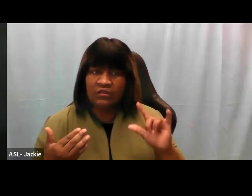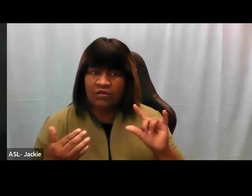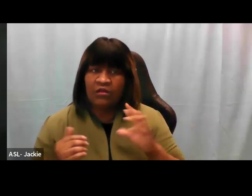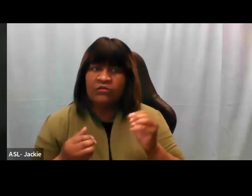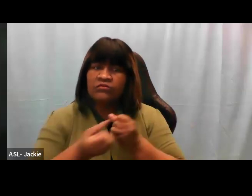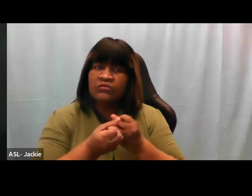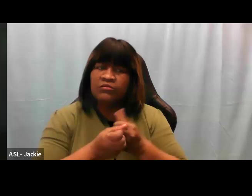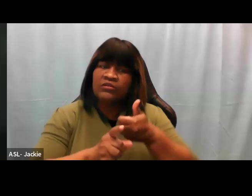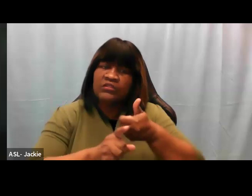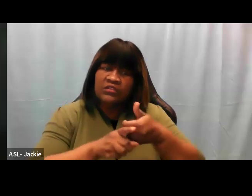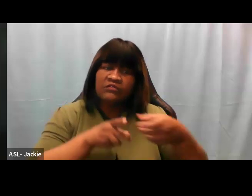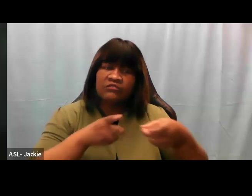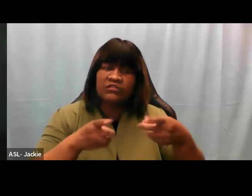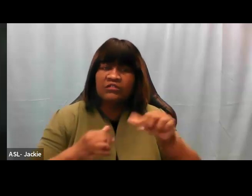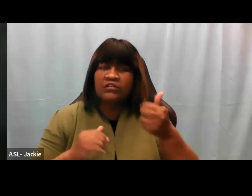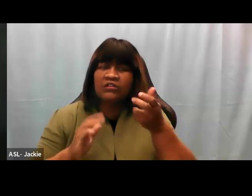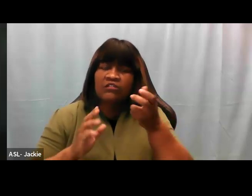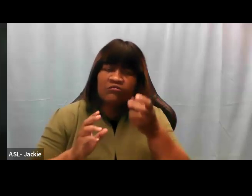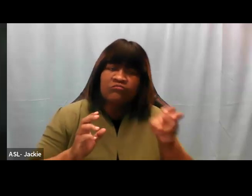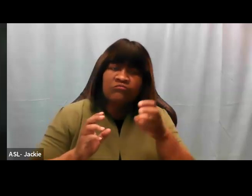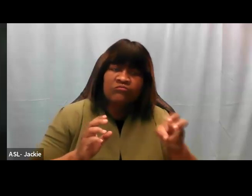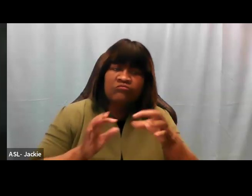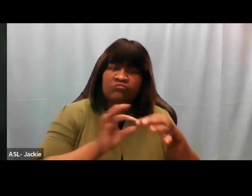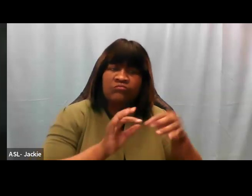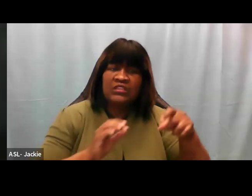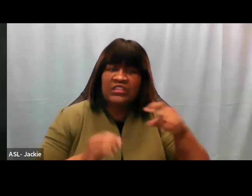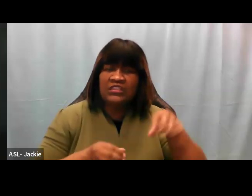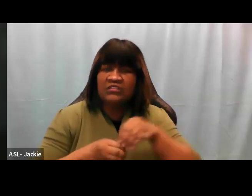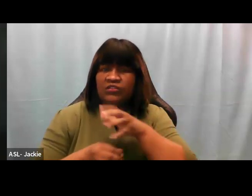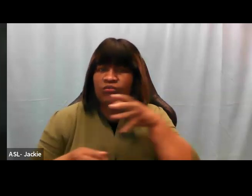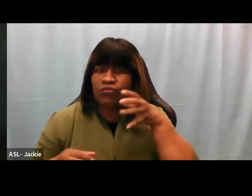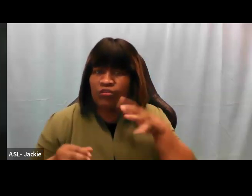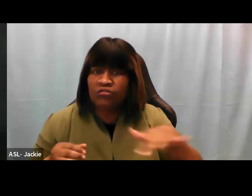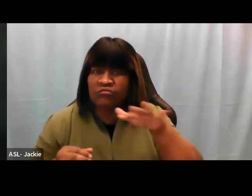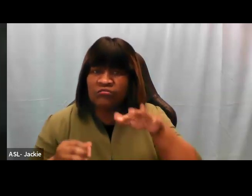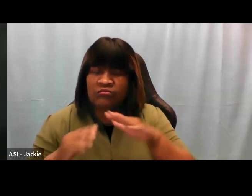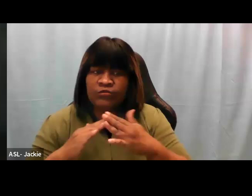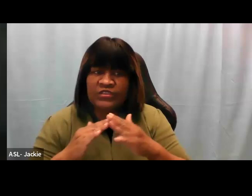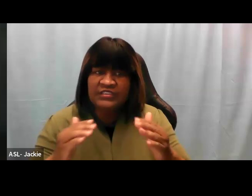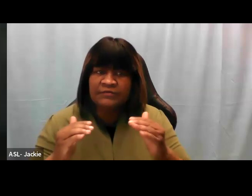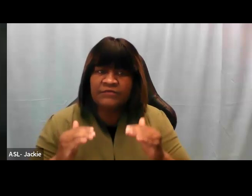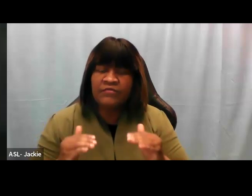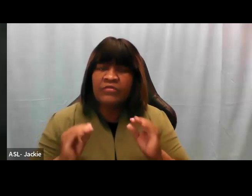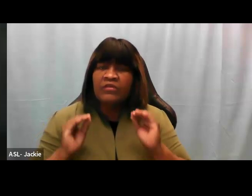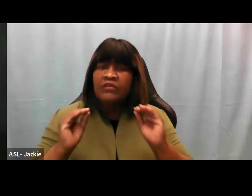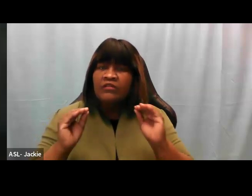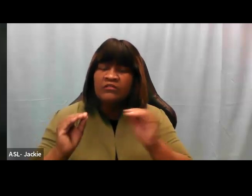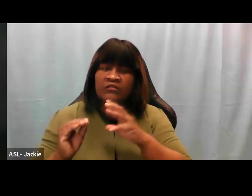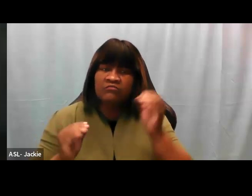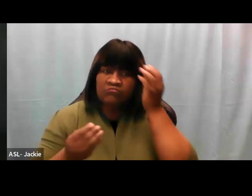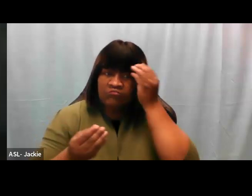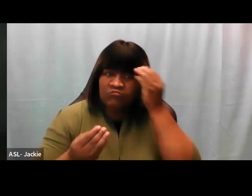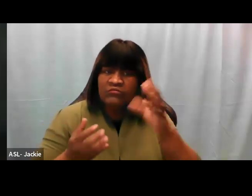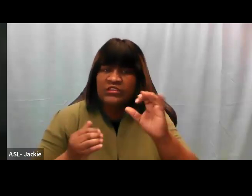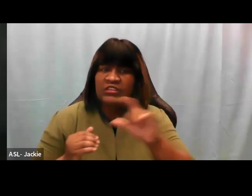support self-direction and other transition-related needs in rural communities. And then also to educate